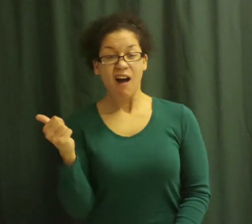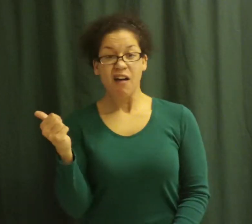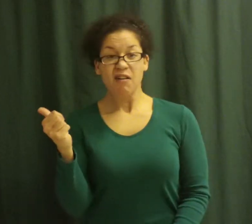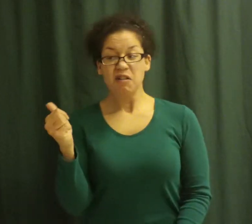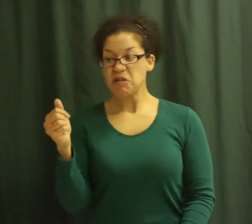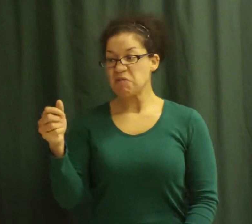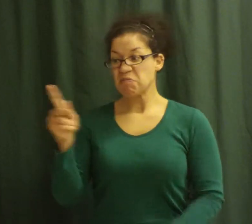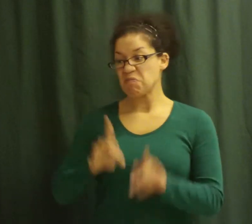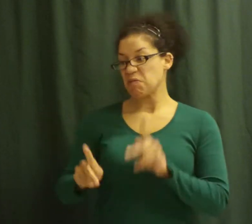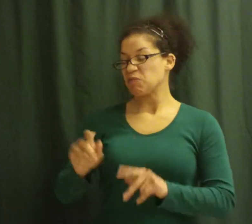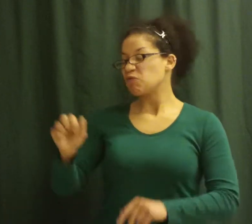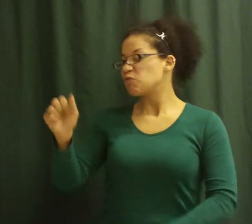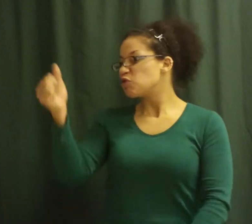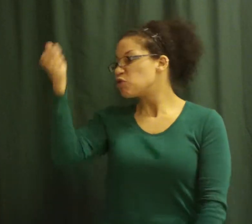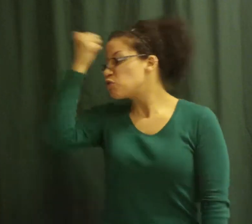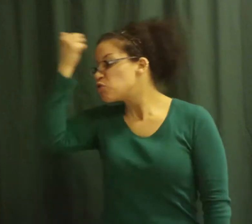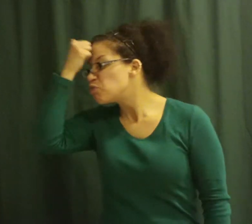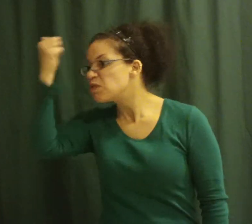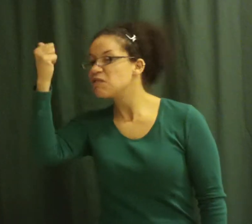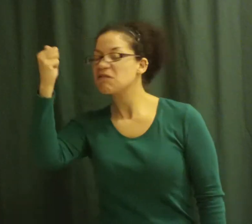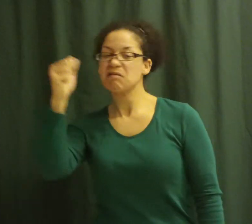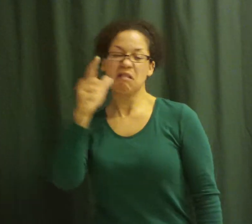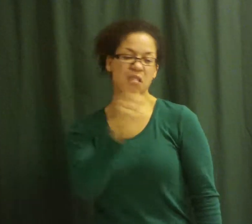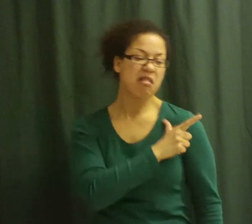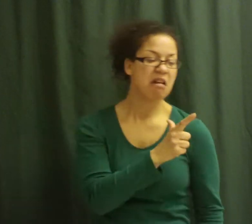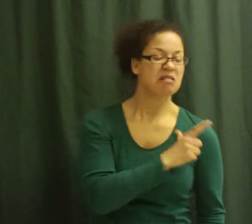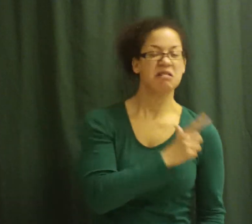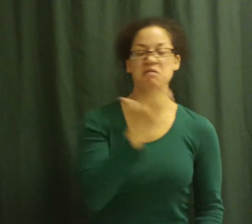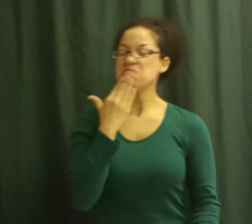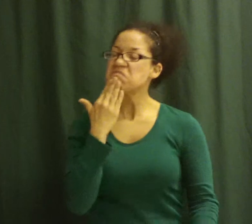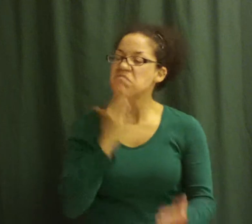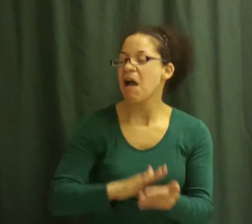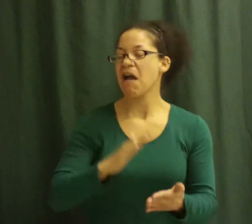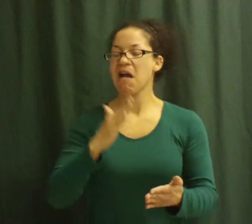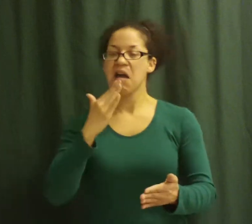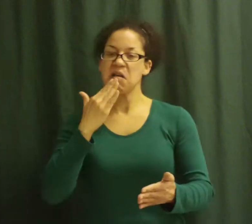and bad. Bad. Bad.